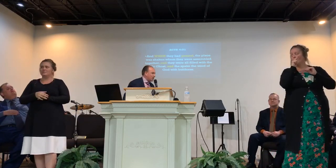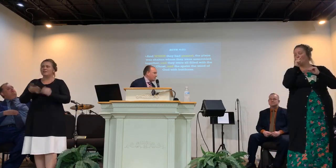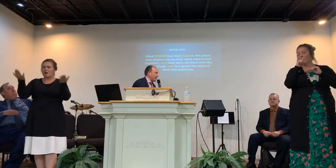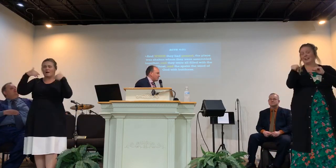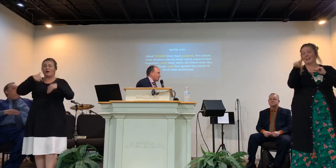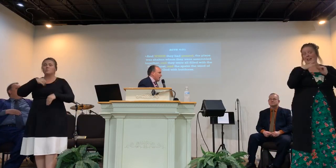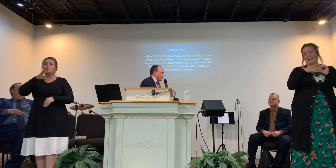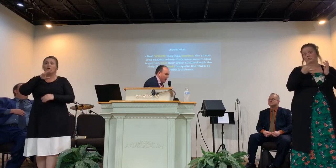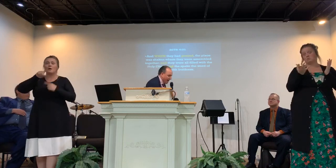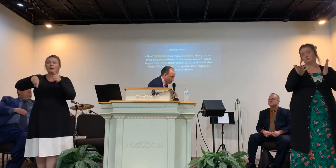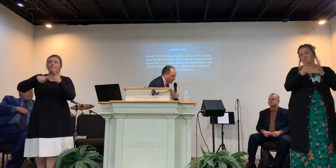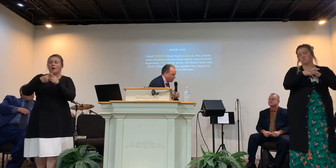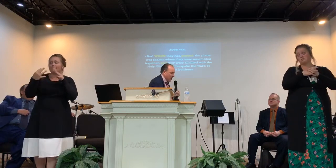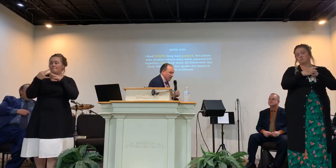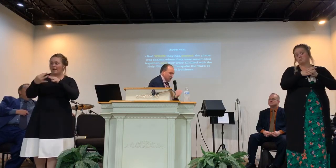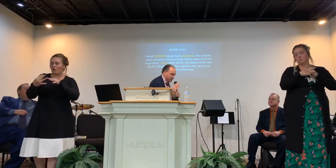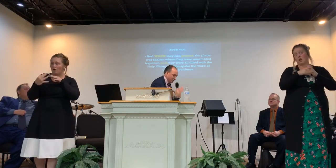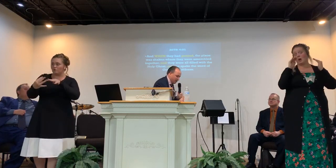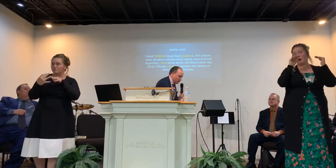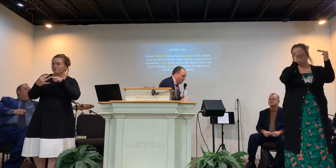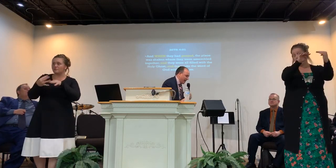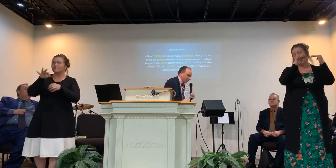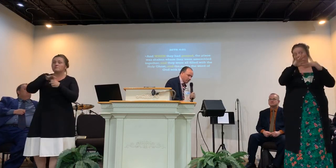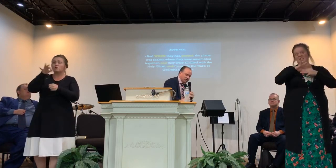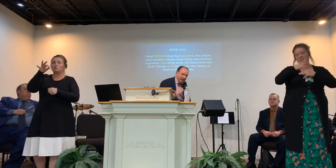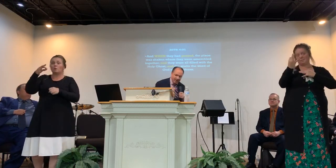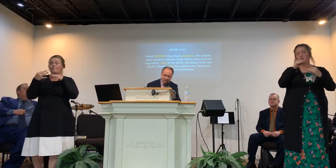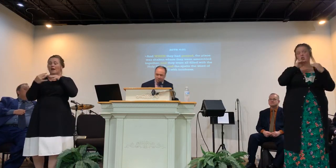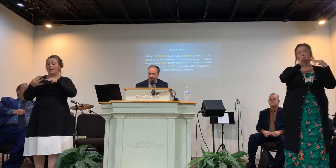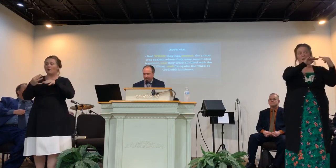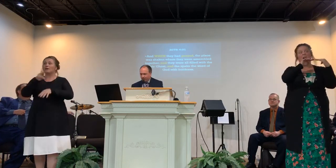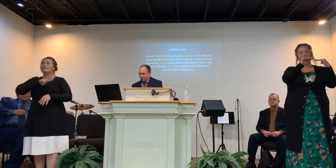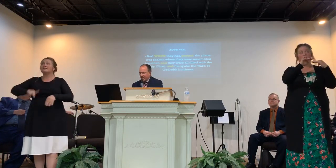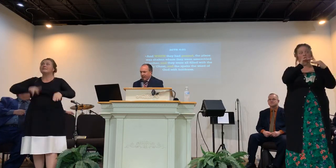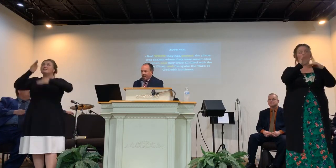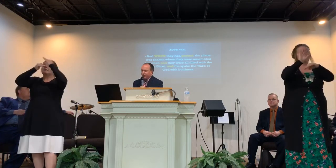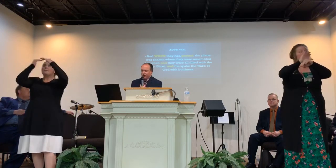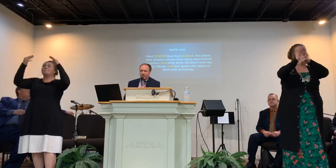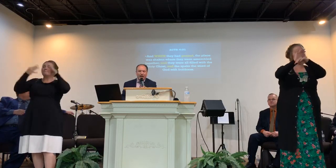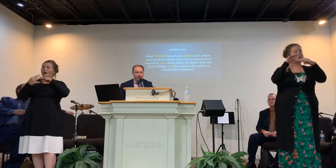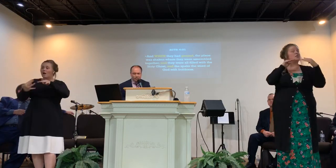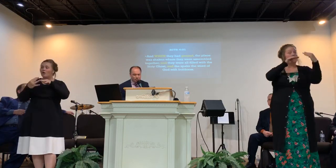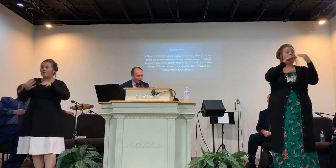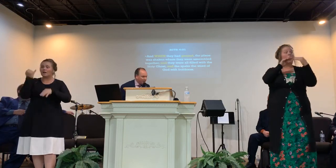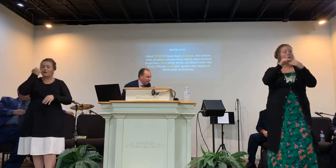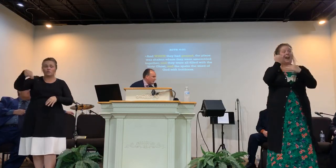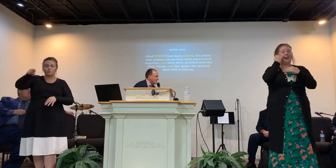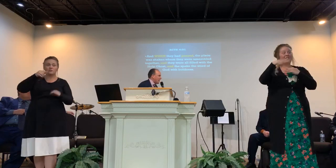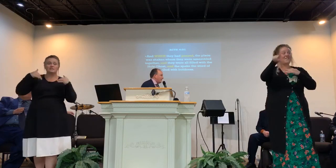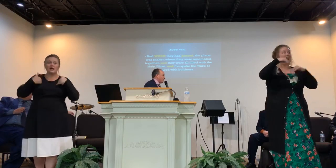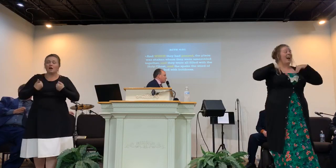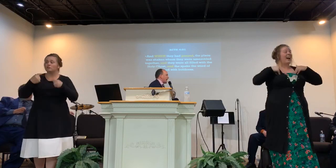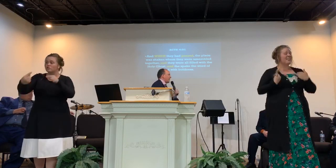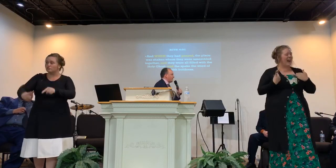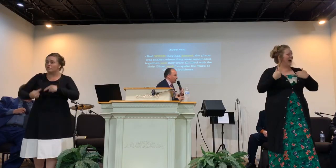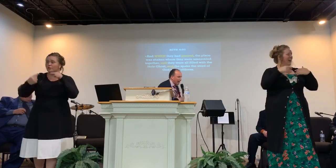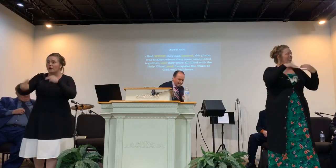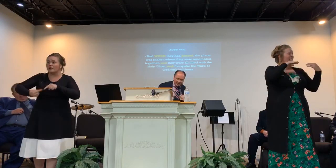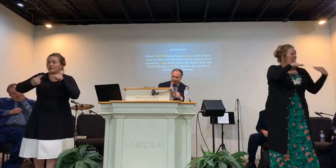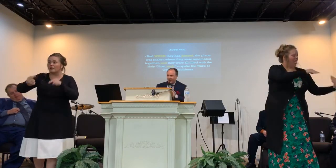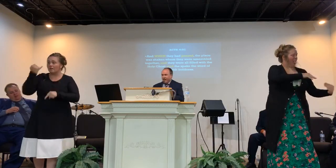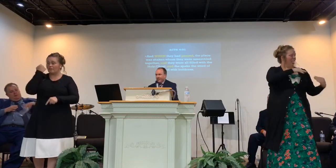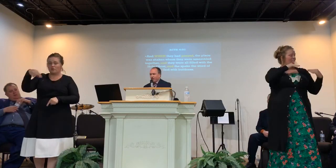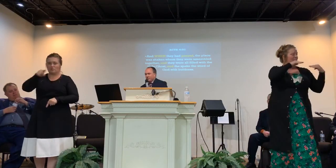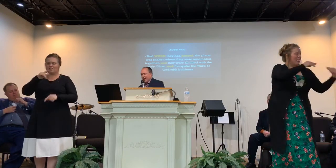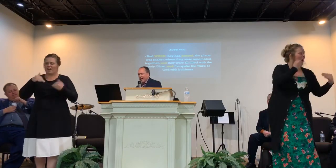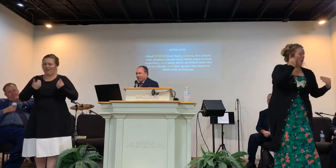I'm talking about battles, spiritual battles, kingdom battles. If you're tired of struggling, if you're tired of